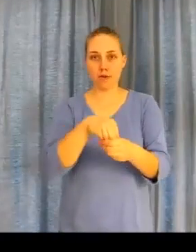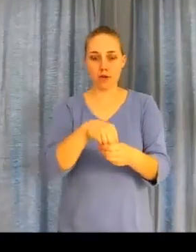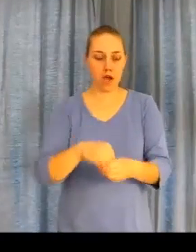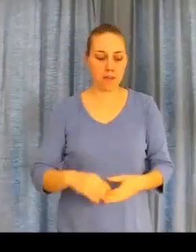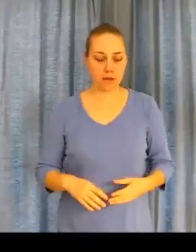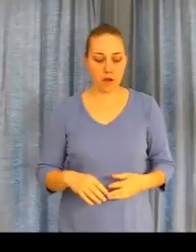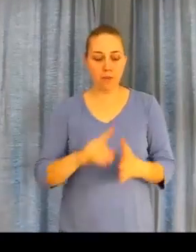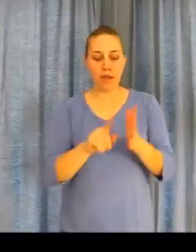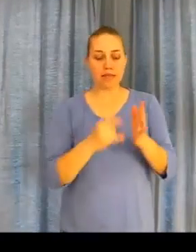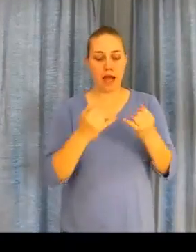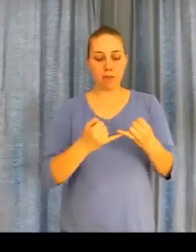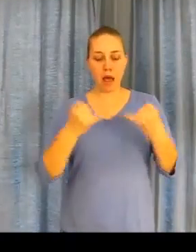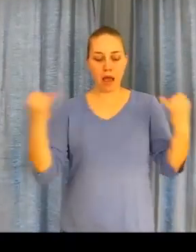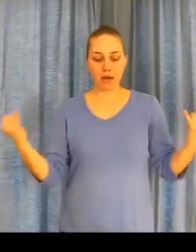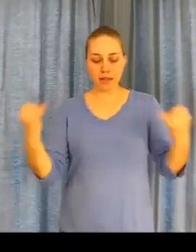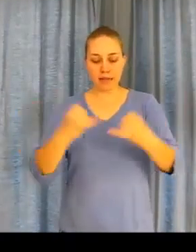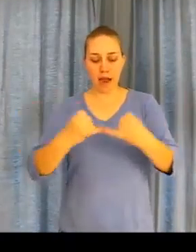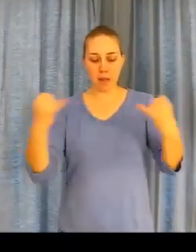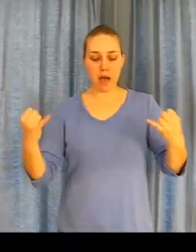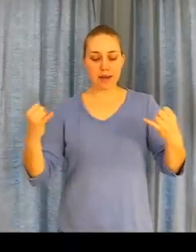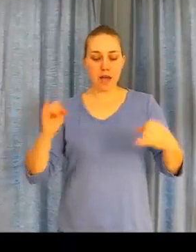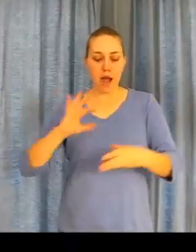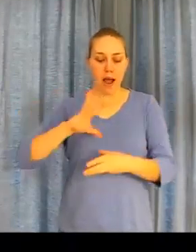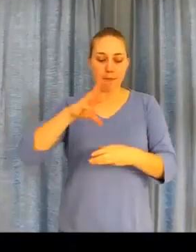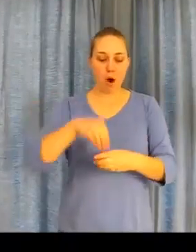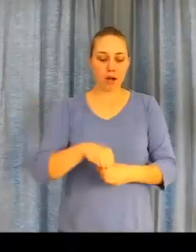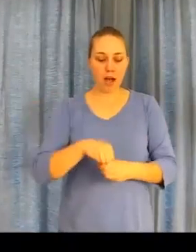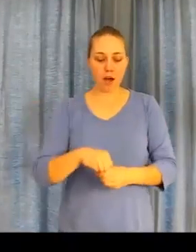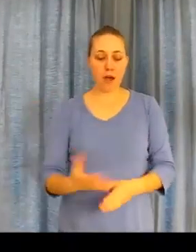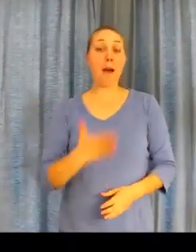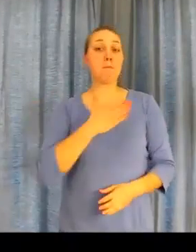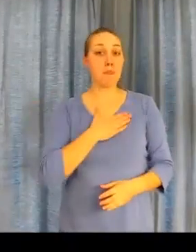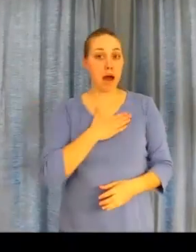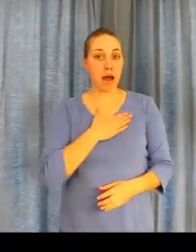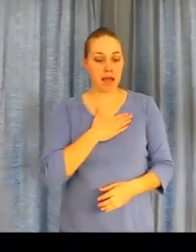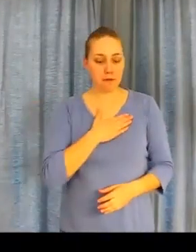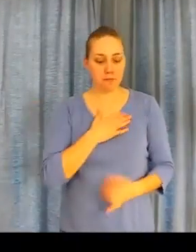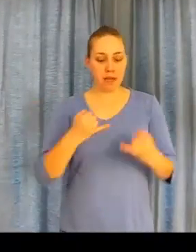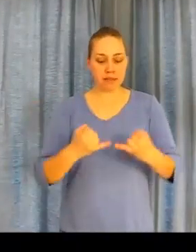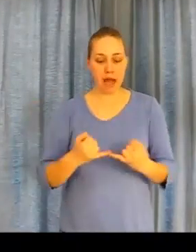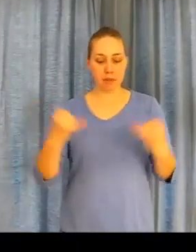you're talking about. So timeline, timeline, I'm part of my